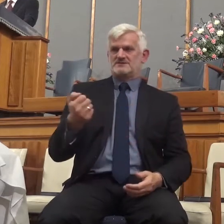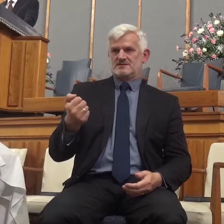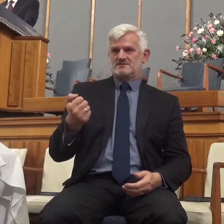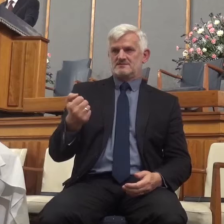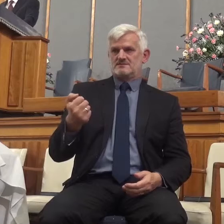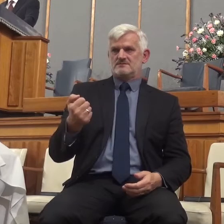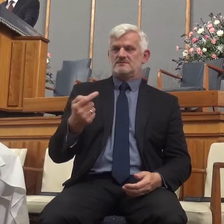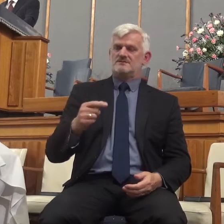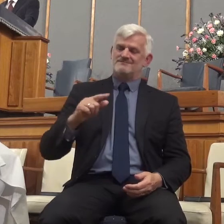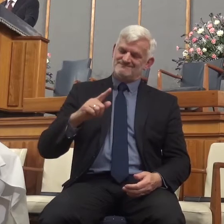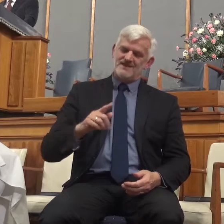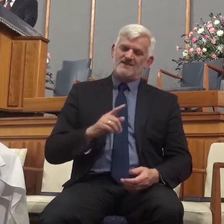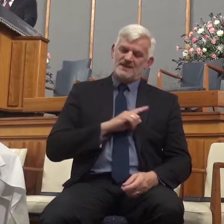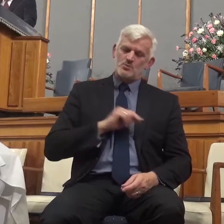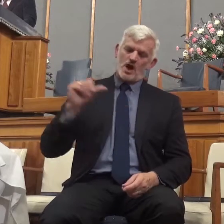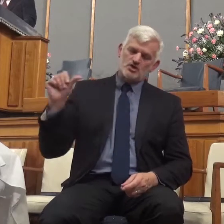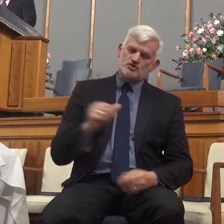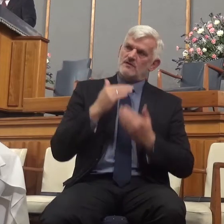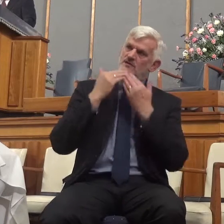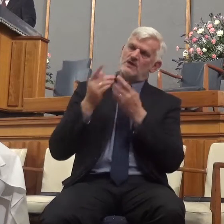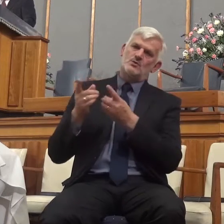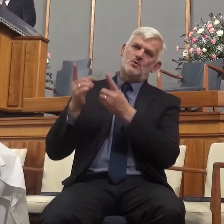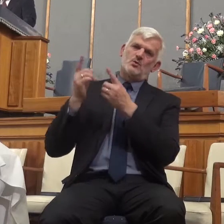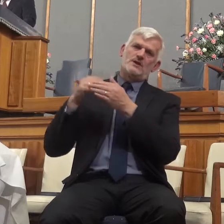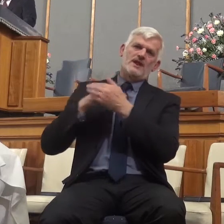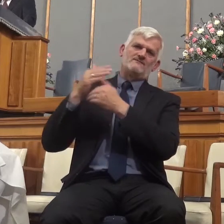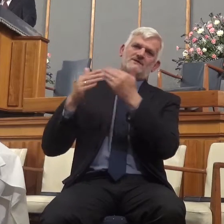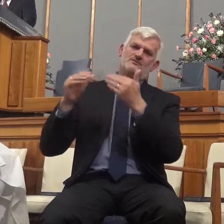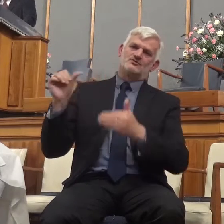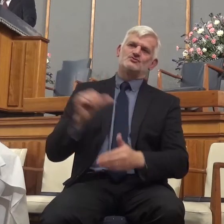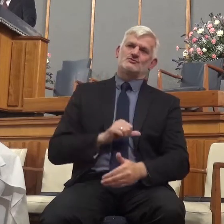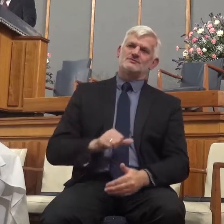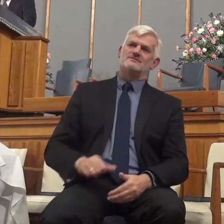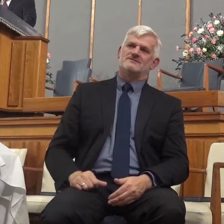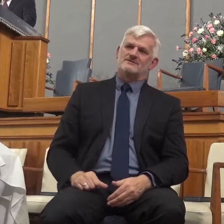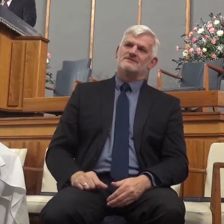give thanks unto the God of heaven, the God